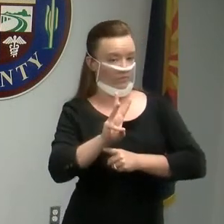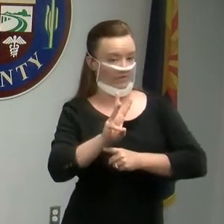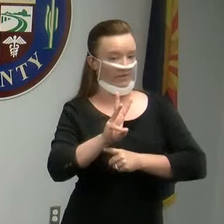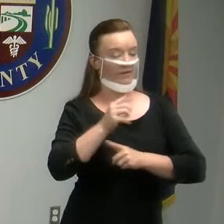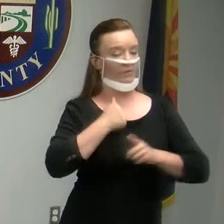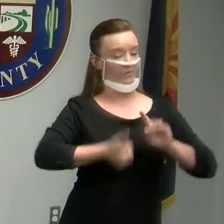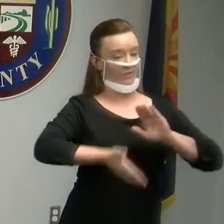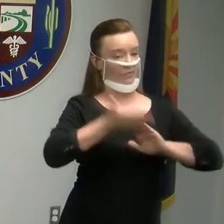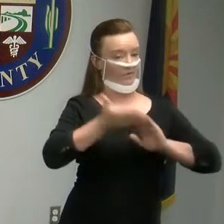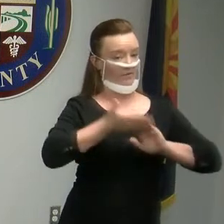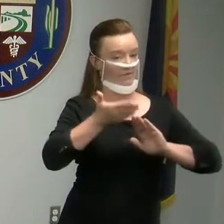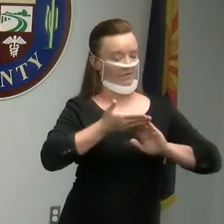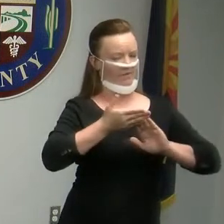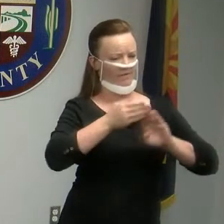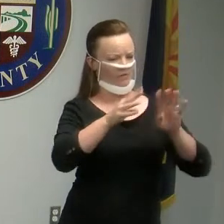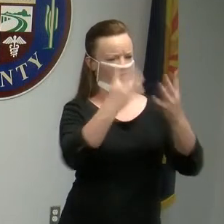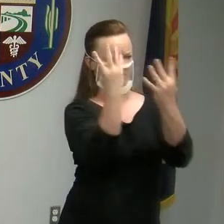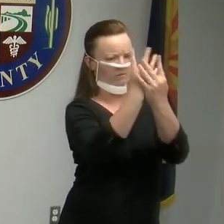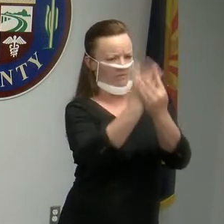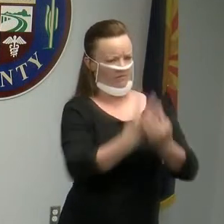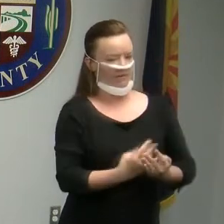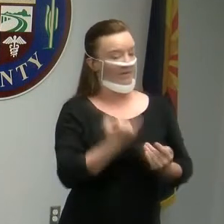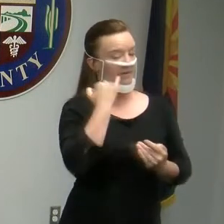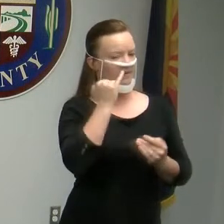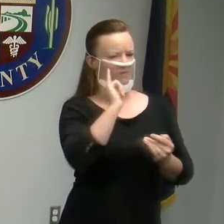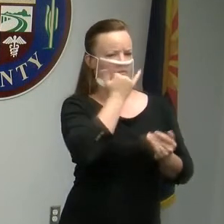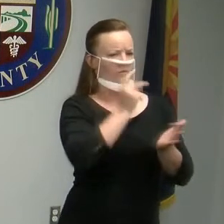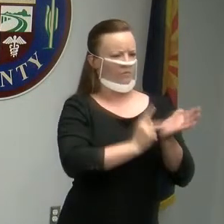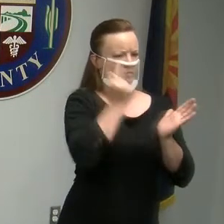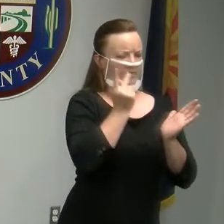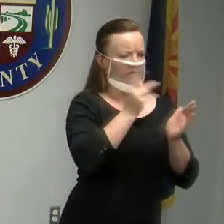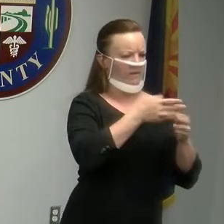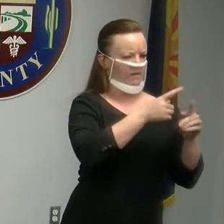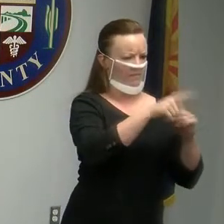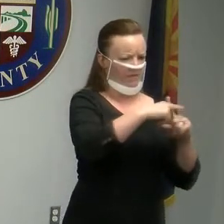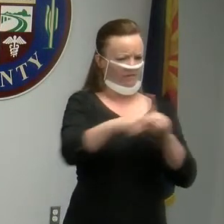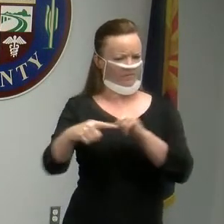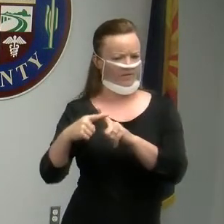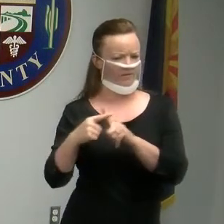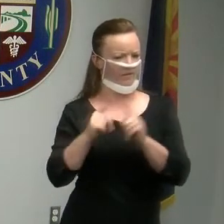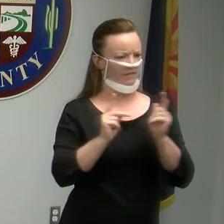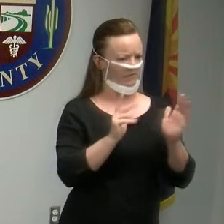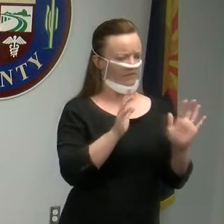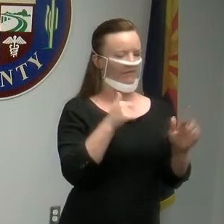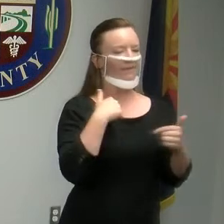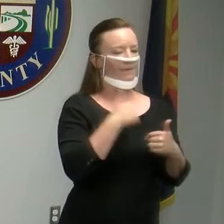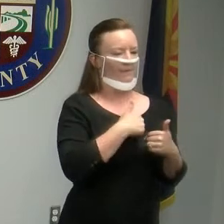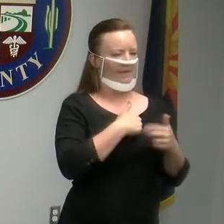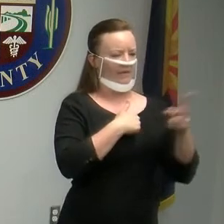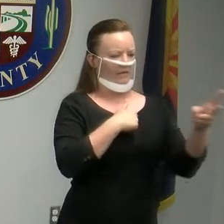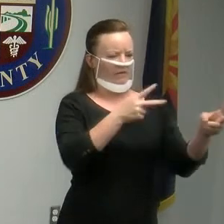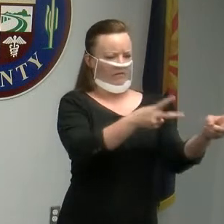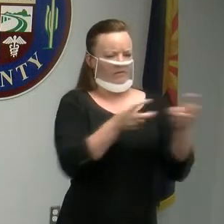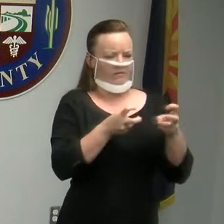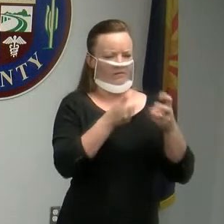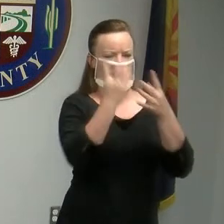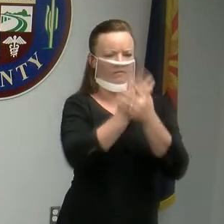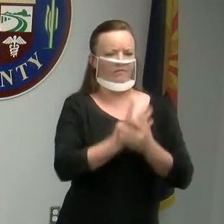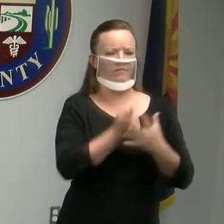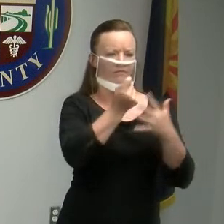are accidentally reported, we pull those out, and that's something we do routinely for all infectious diseases that are reported to